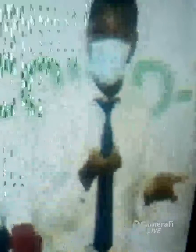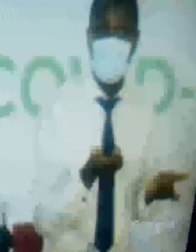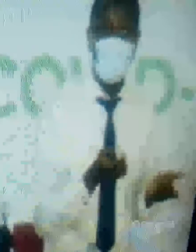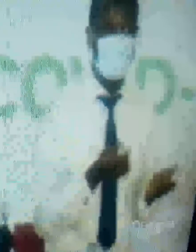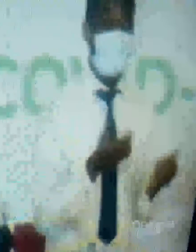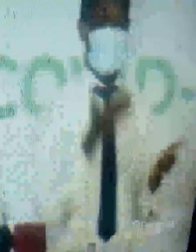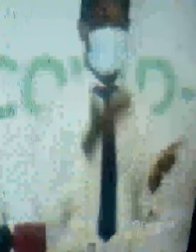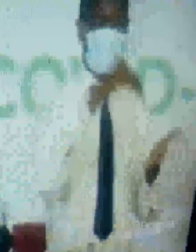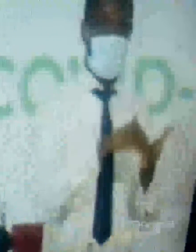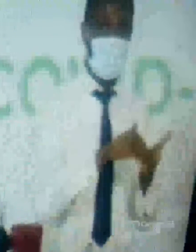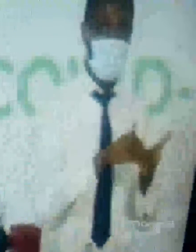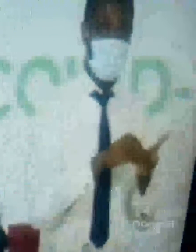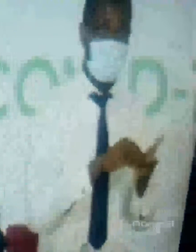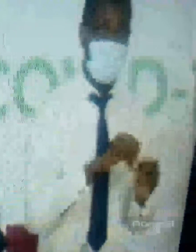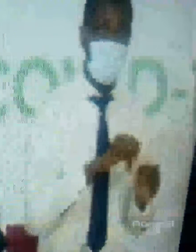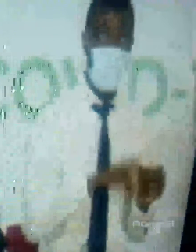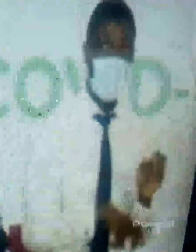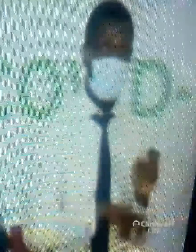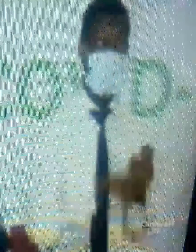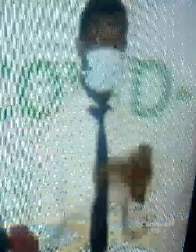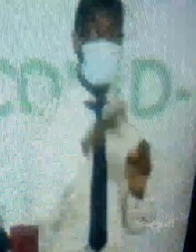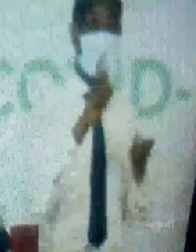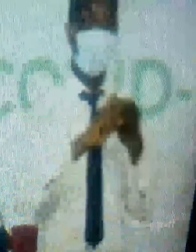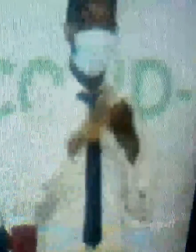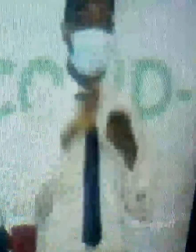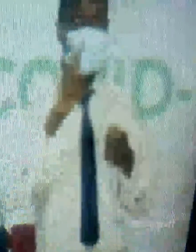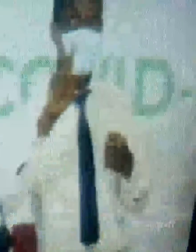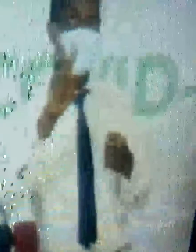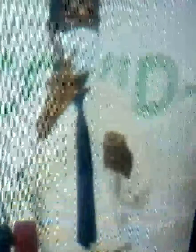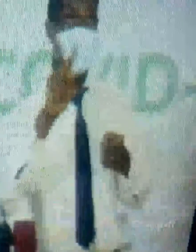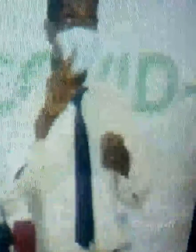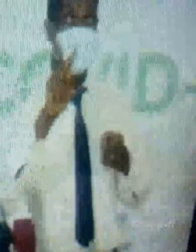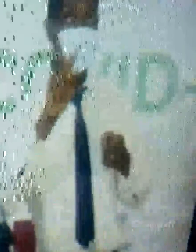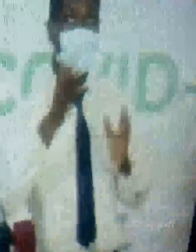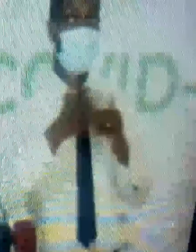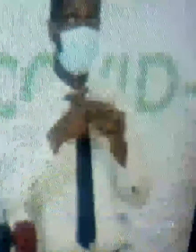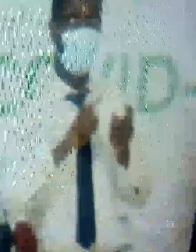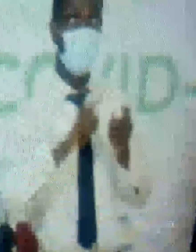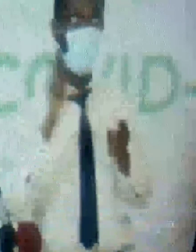come back the same route, we can't track you.